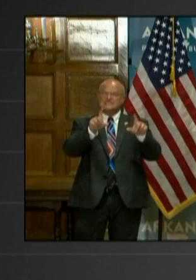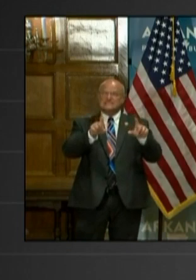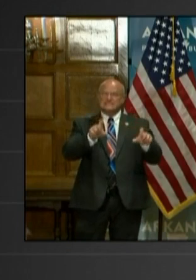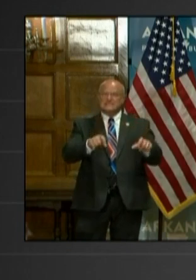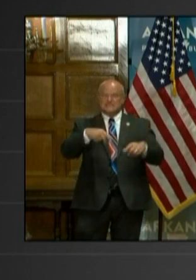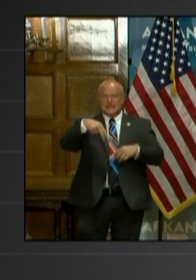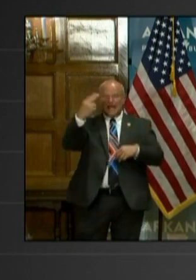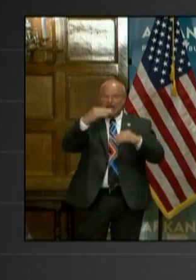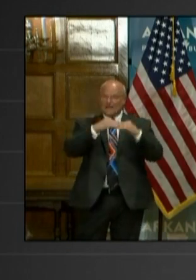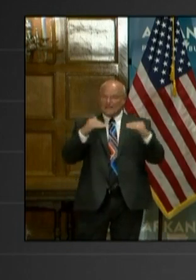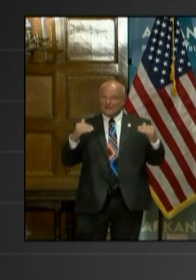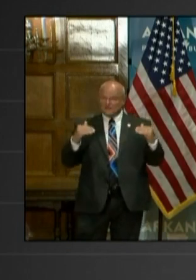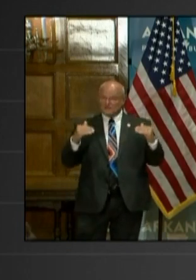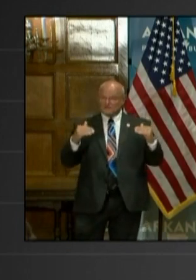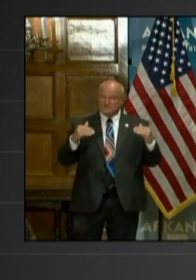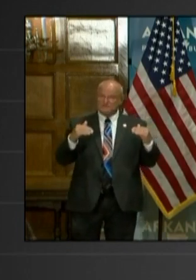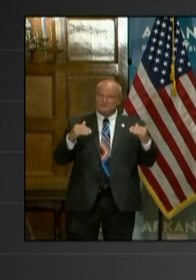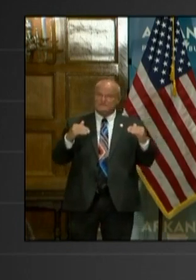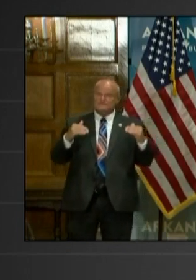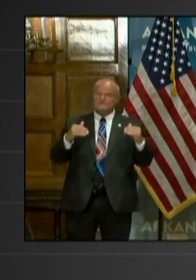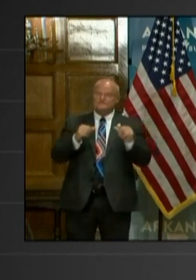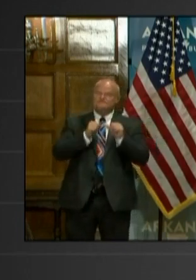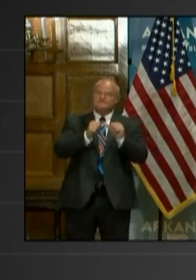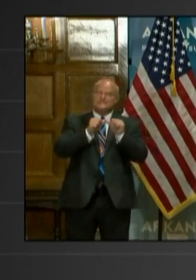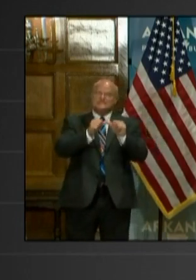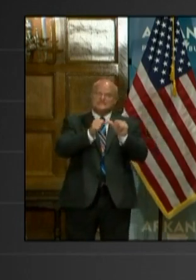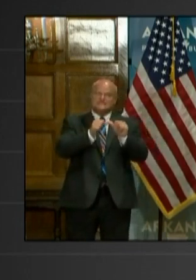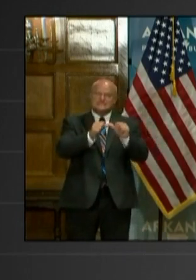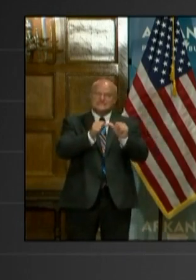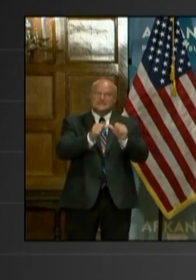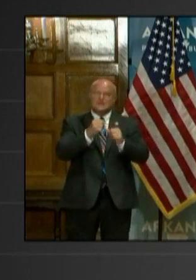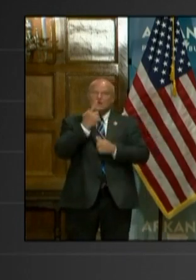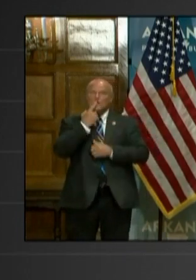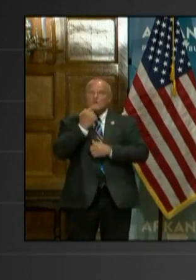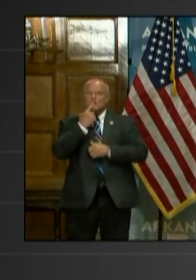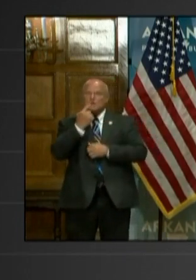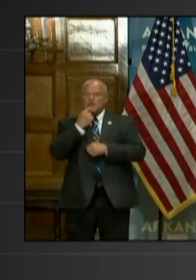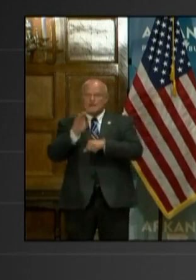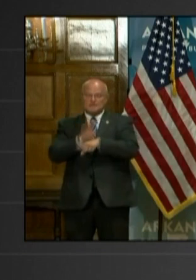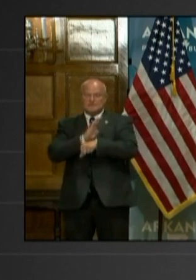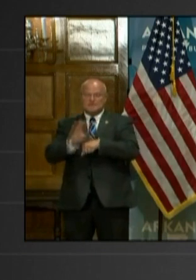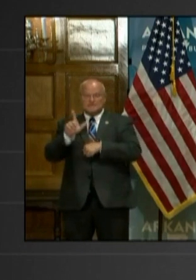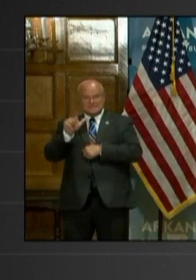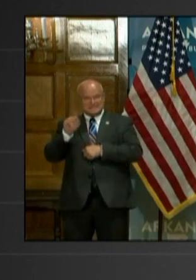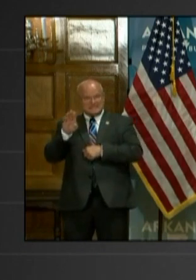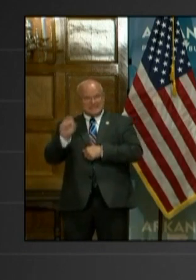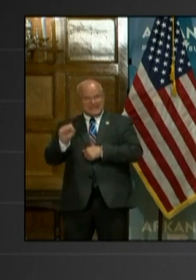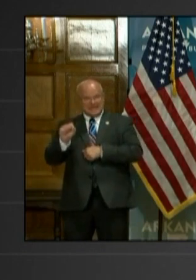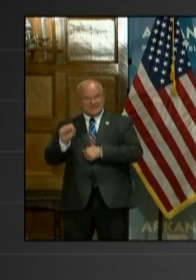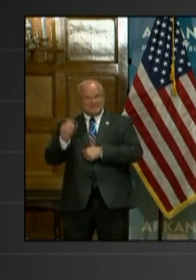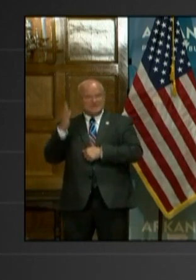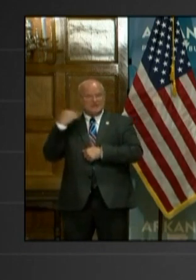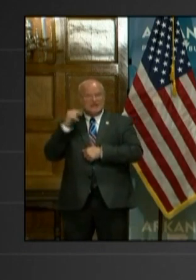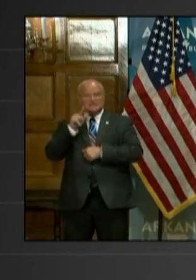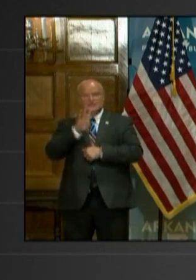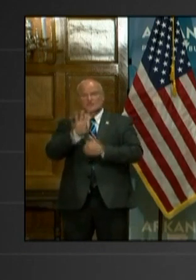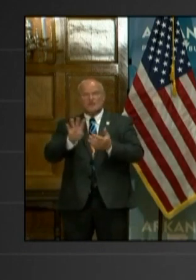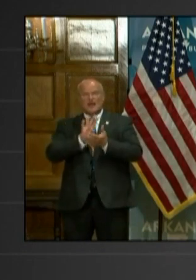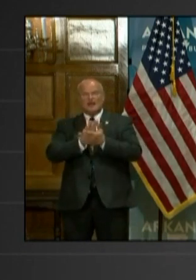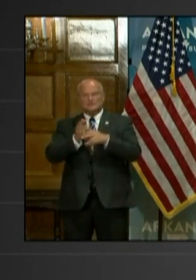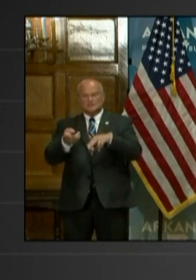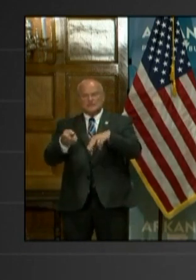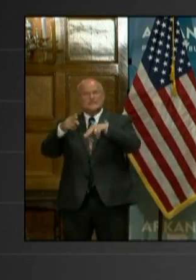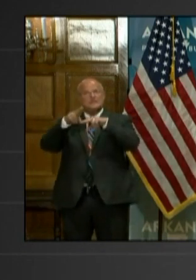at a very high level consistently. The red is the commercial labs, and in the last 24 hours we've had